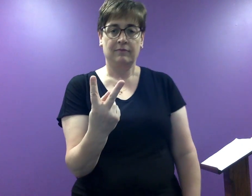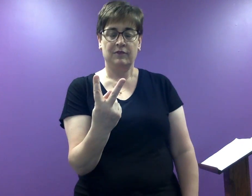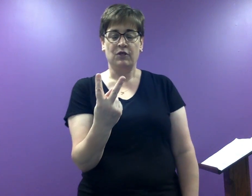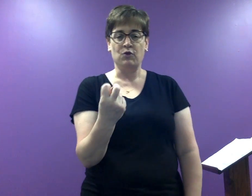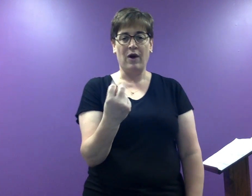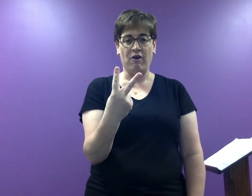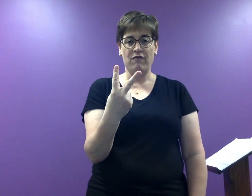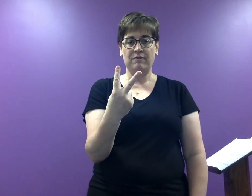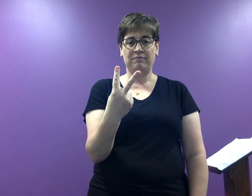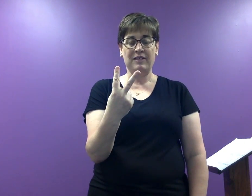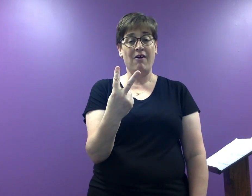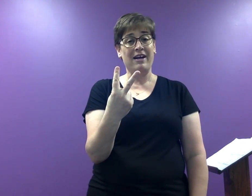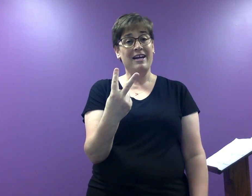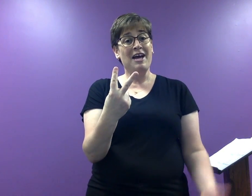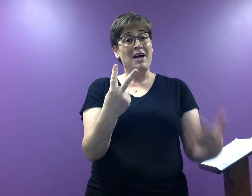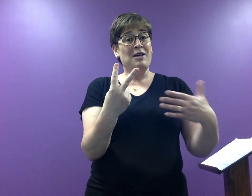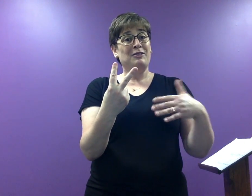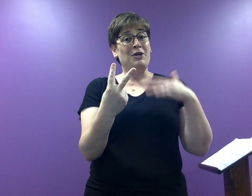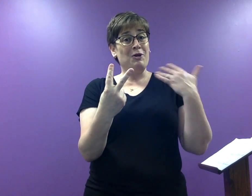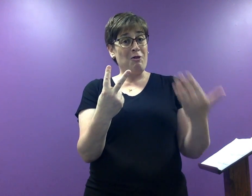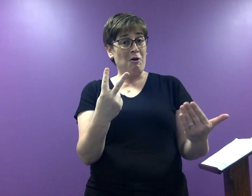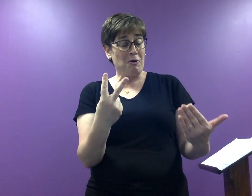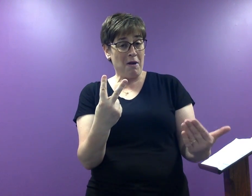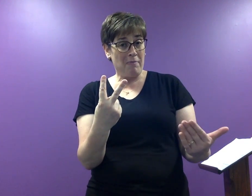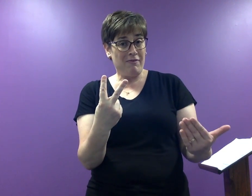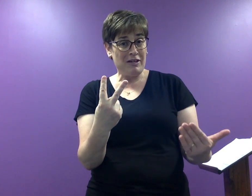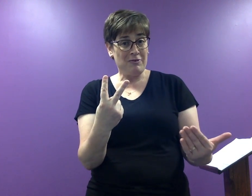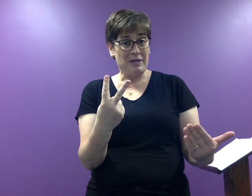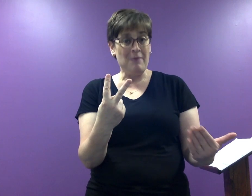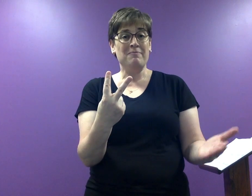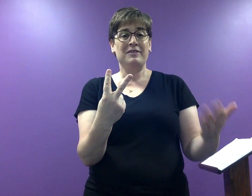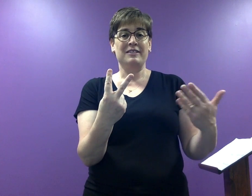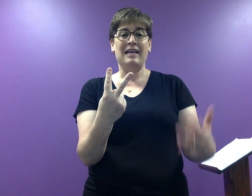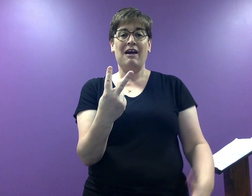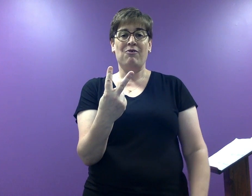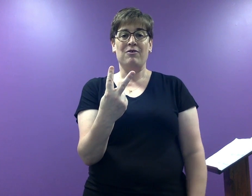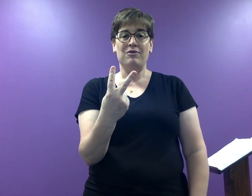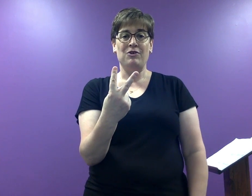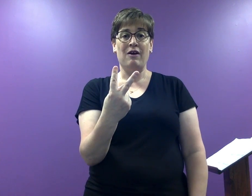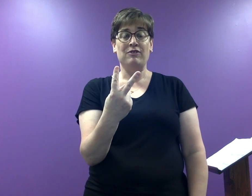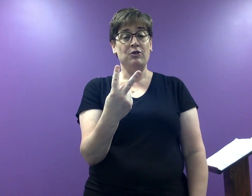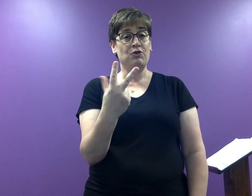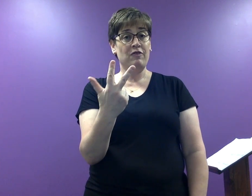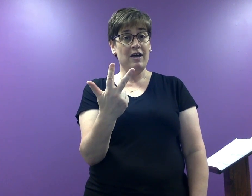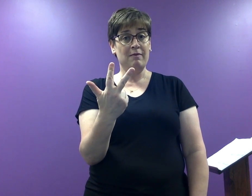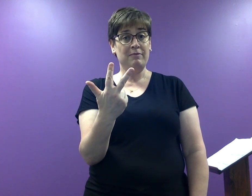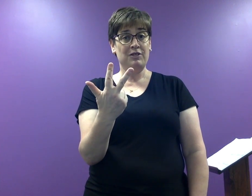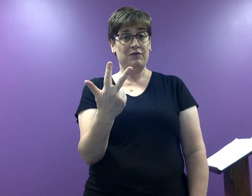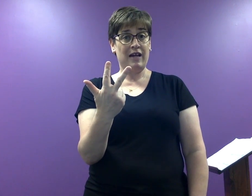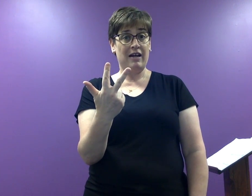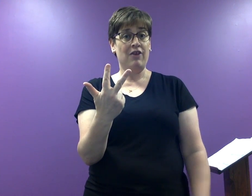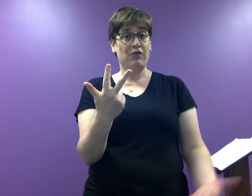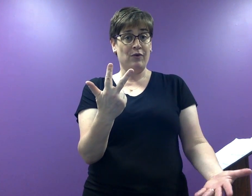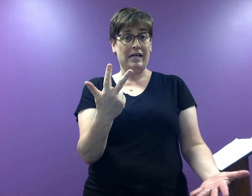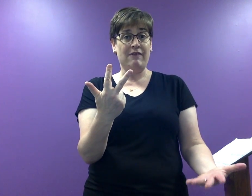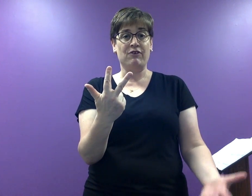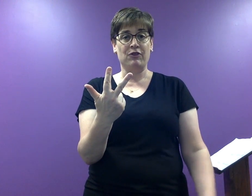So 12. All right, so you no longer pop the fingers up because now you have to use your thumb because you've got a 3 for